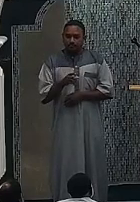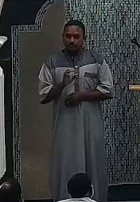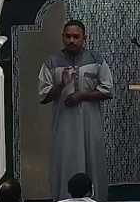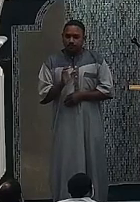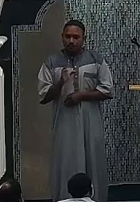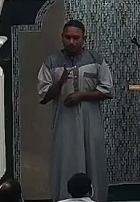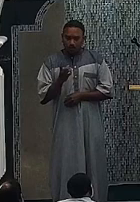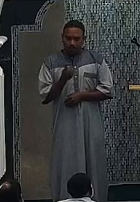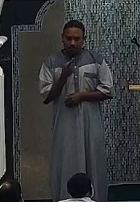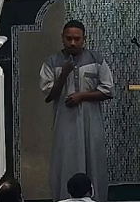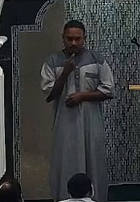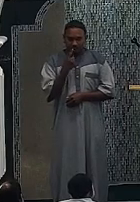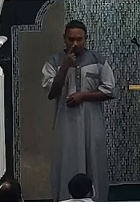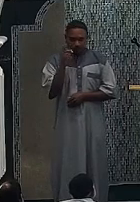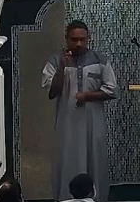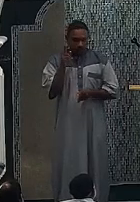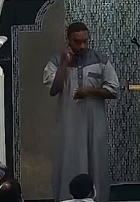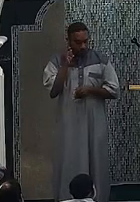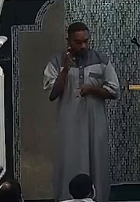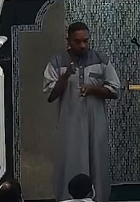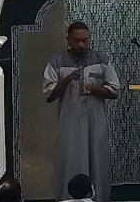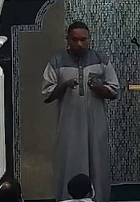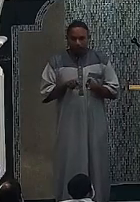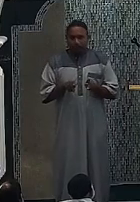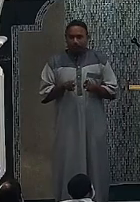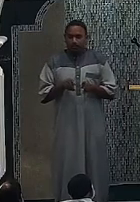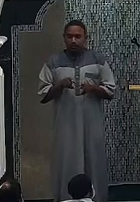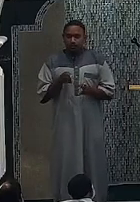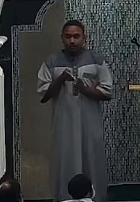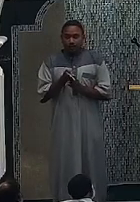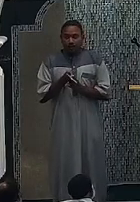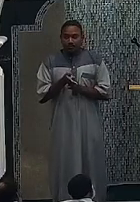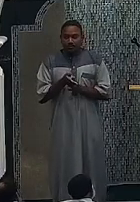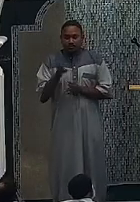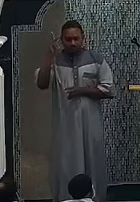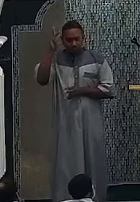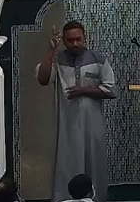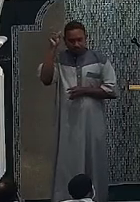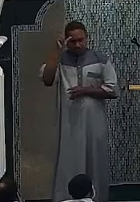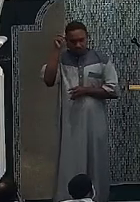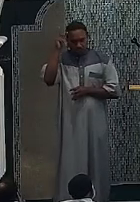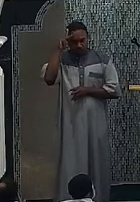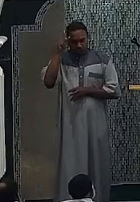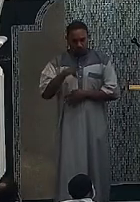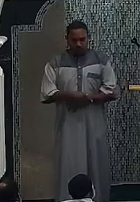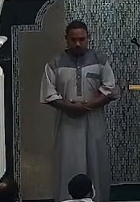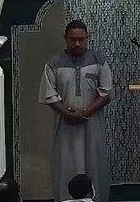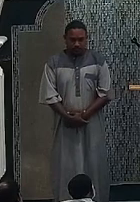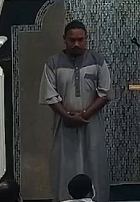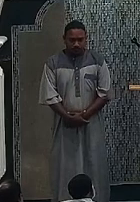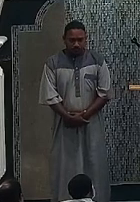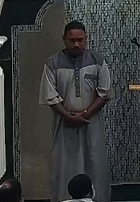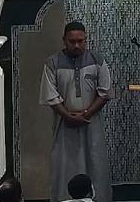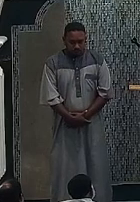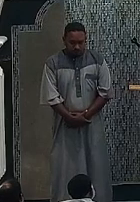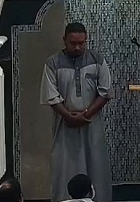In addition to this, we also felt that we must make education for the